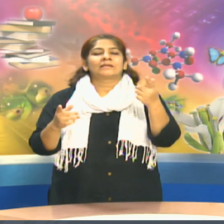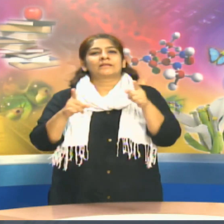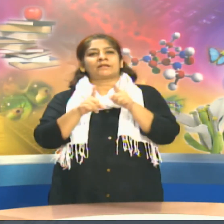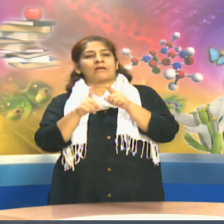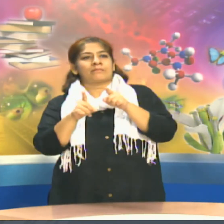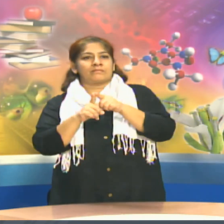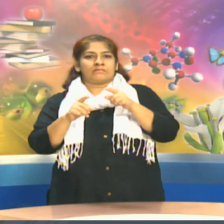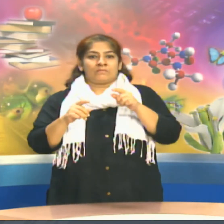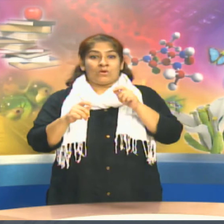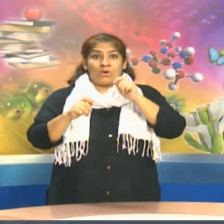optimum.